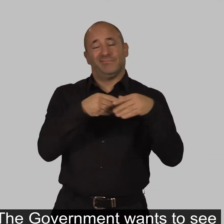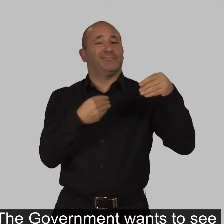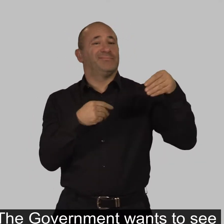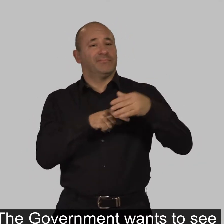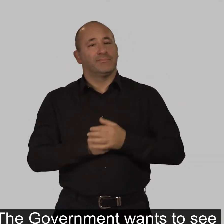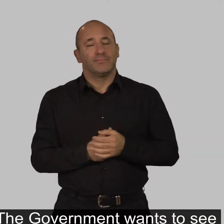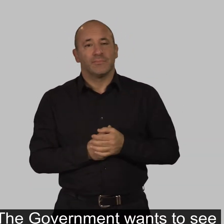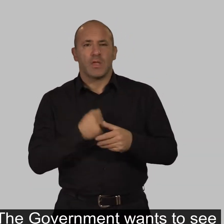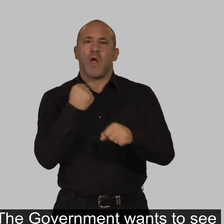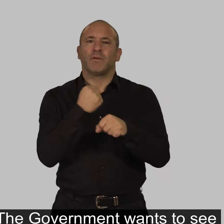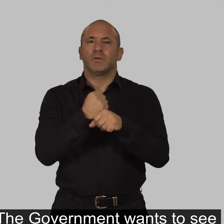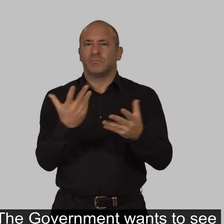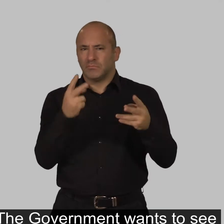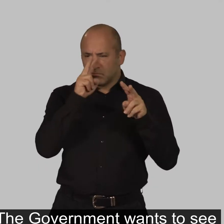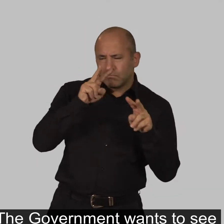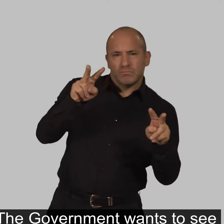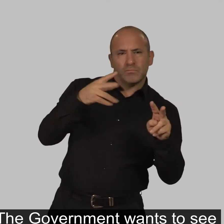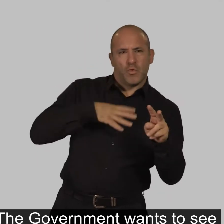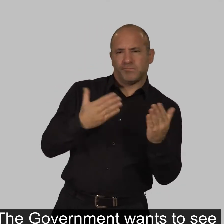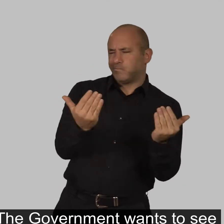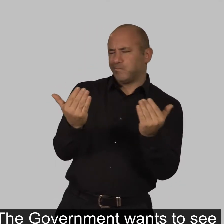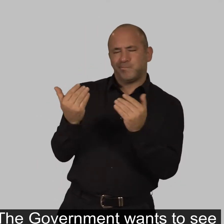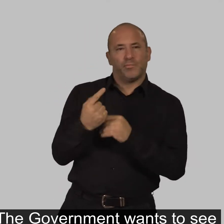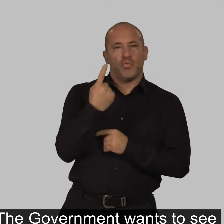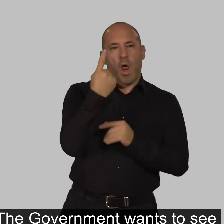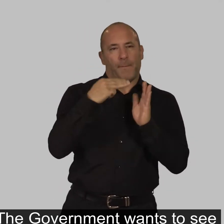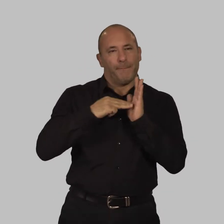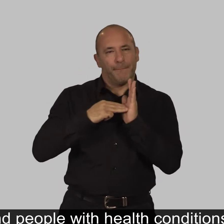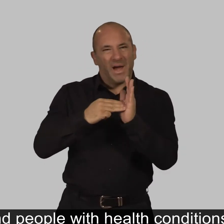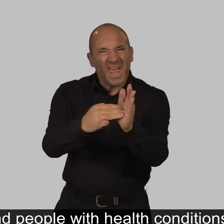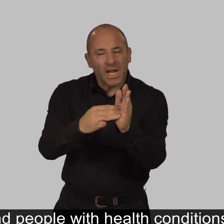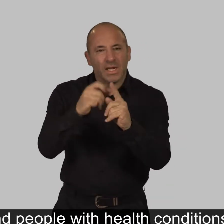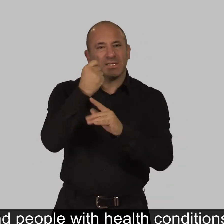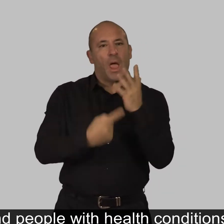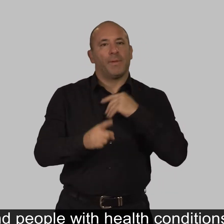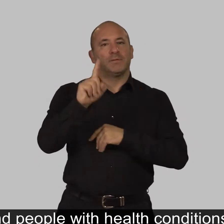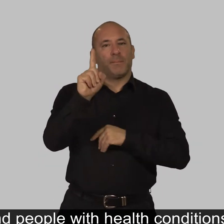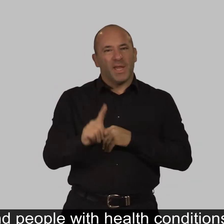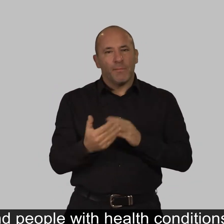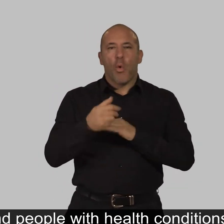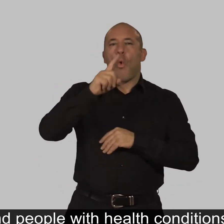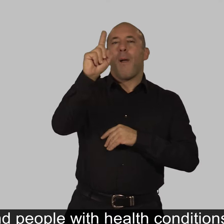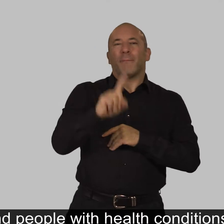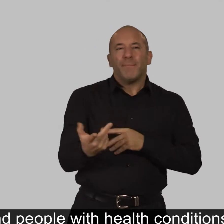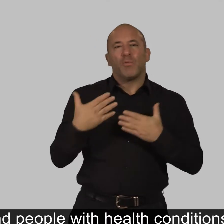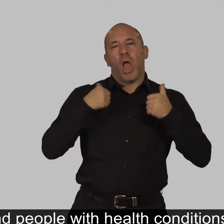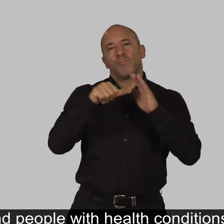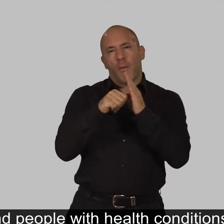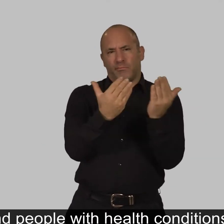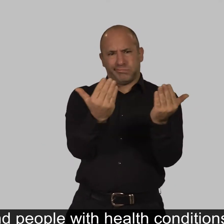The government wants to see 1 million more disabled people and people with health conditions in work over the next